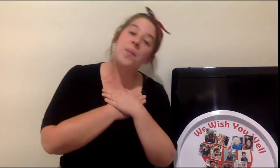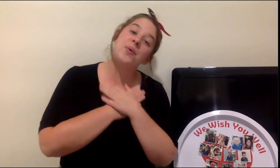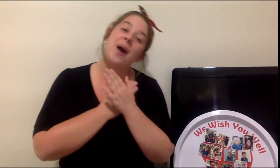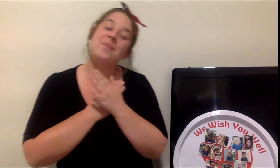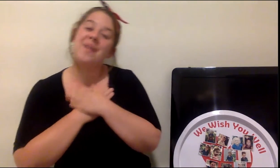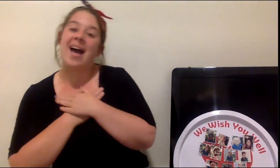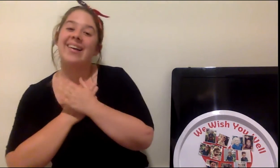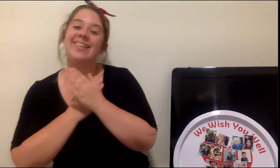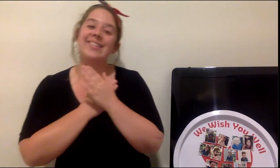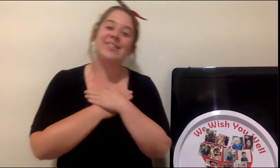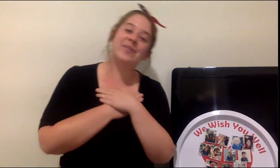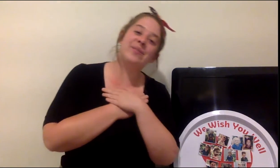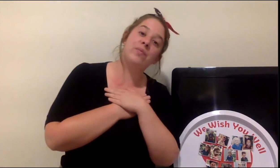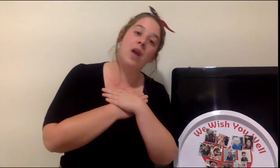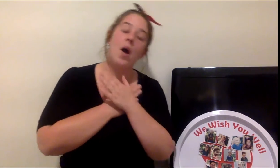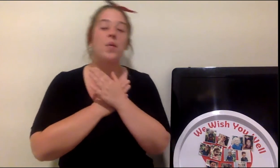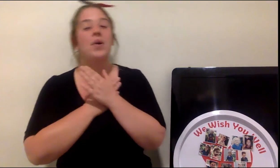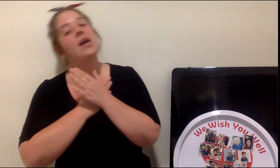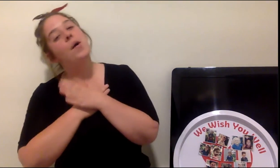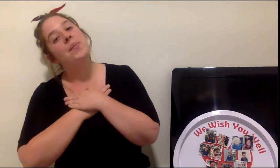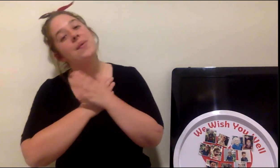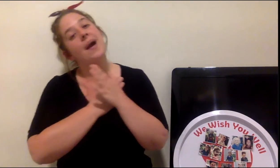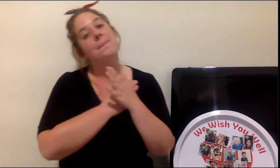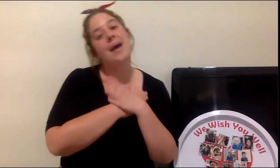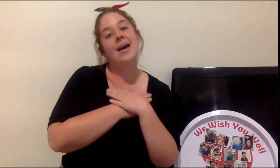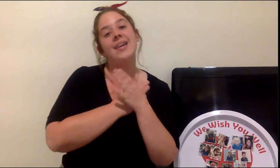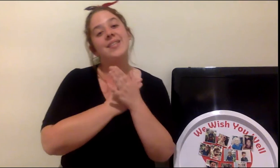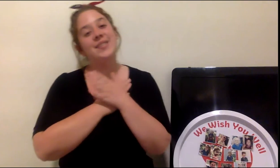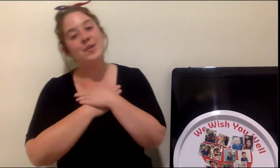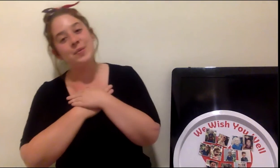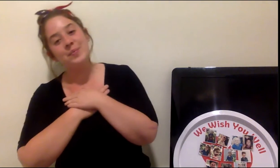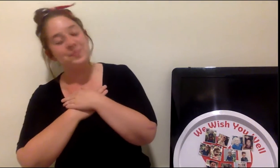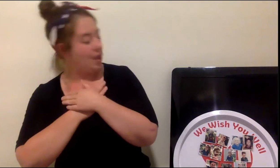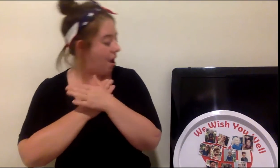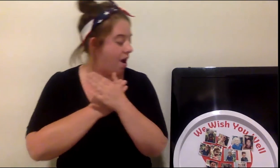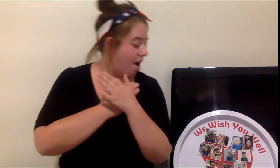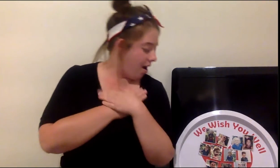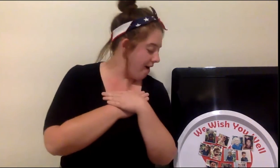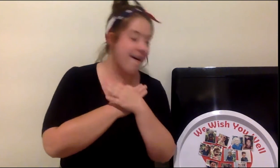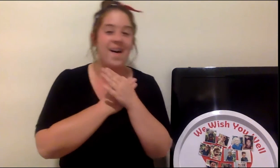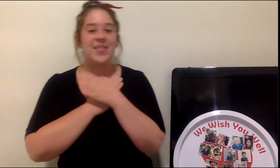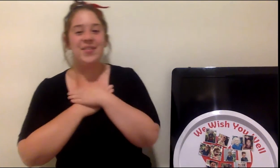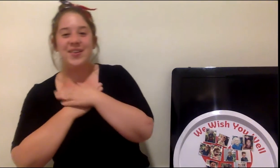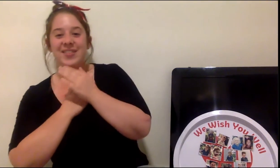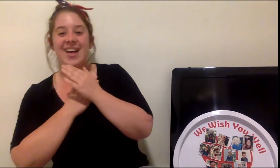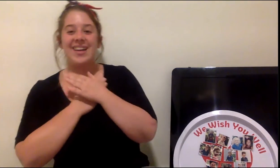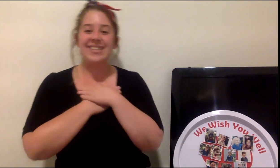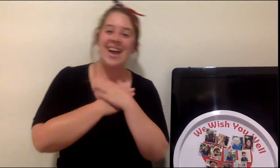you come back soon. We hope you come back soon. All through the